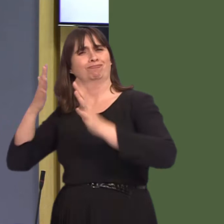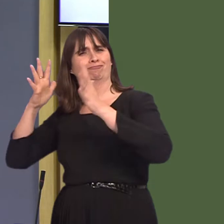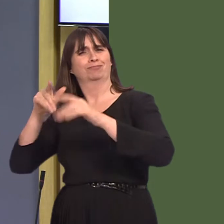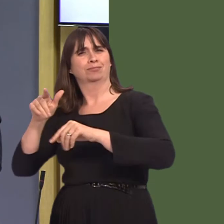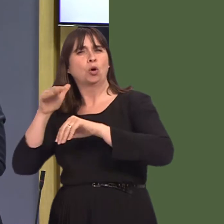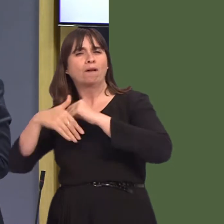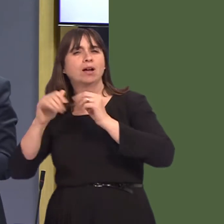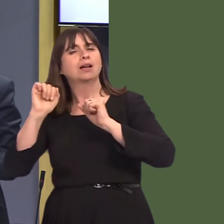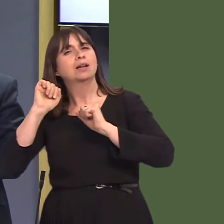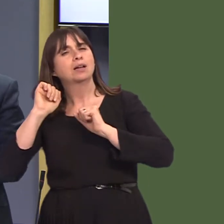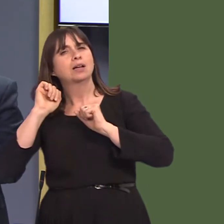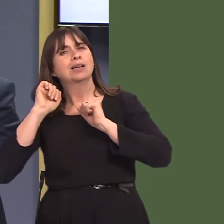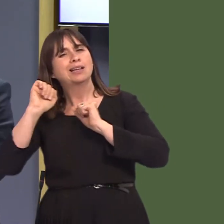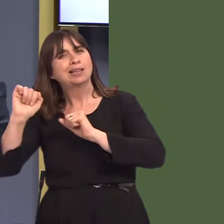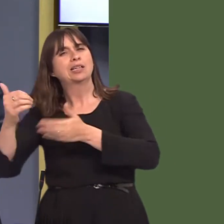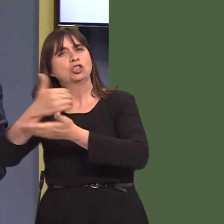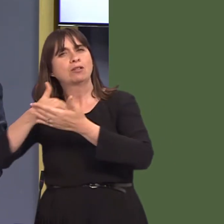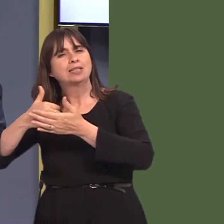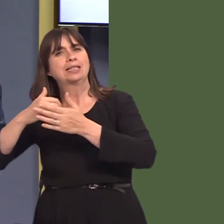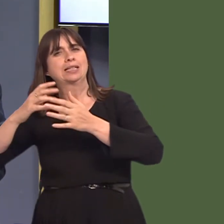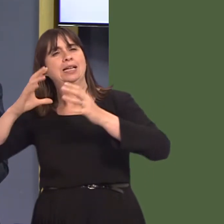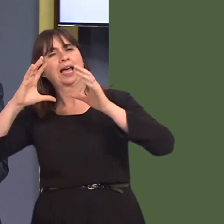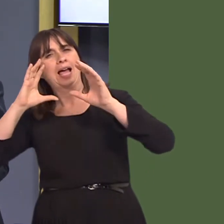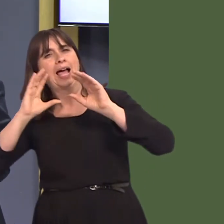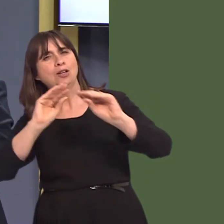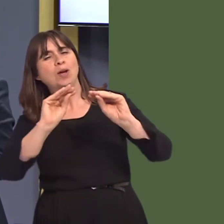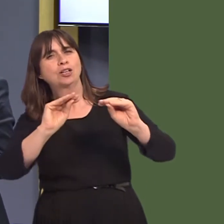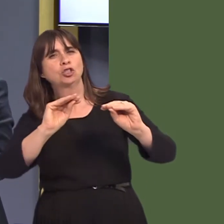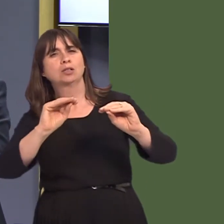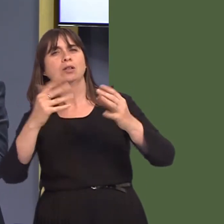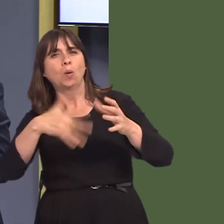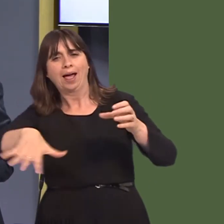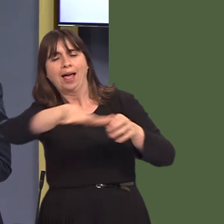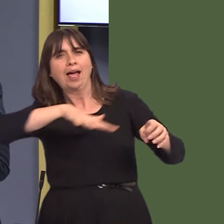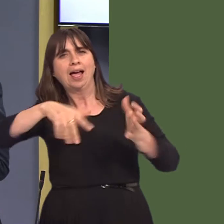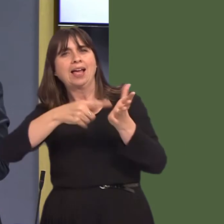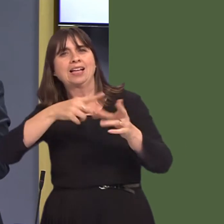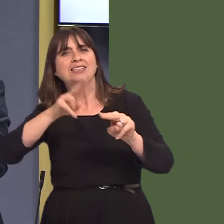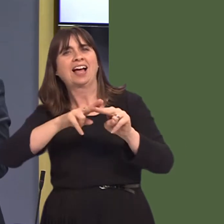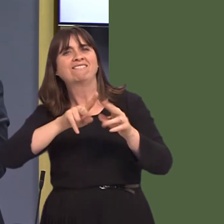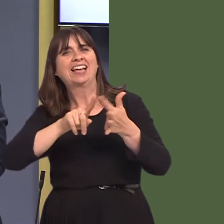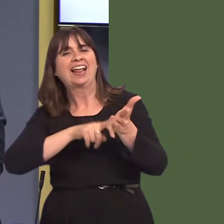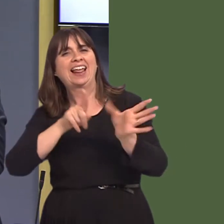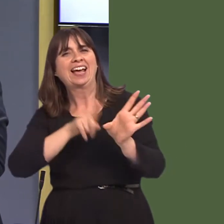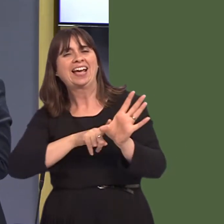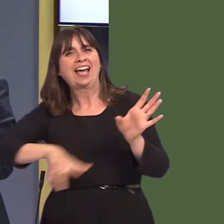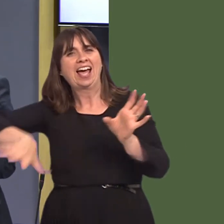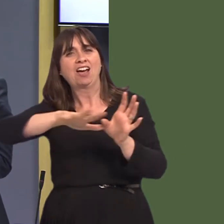educational work that charity is engaged within schools in Tafili, so that every school you go around there, you see